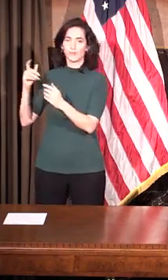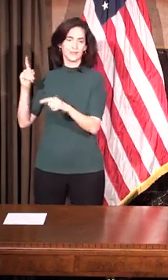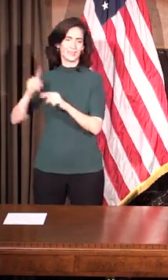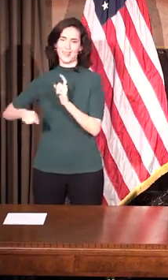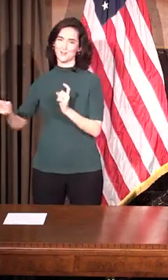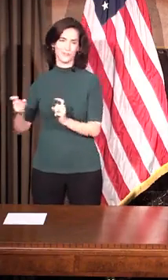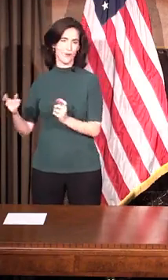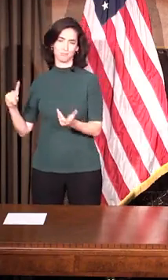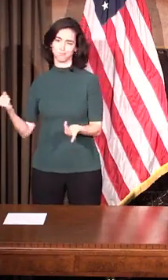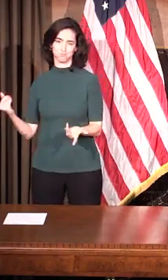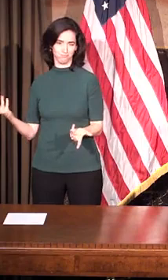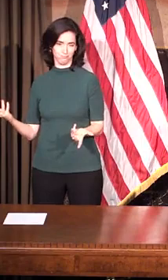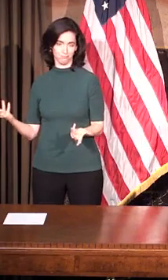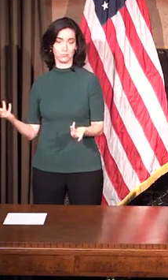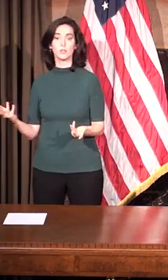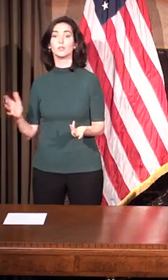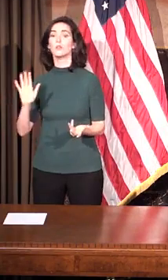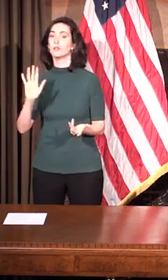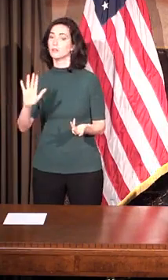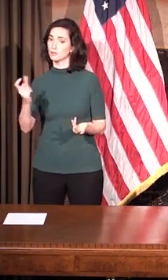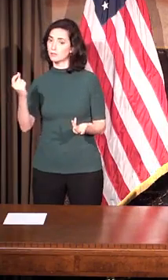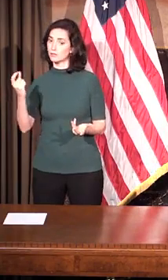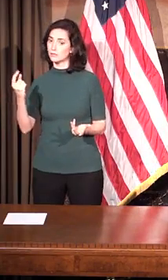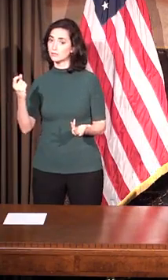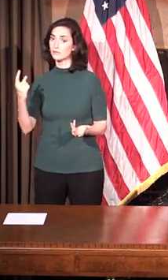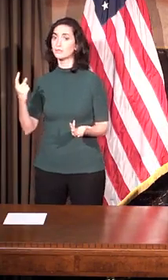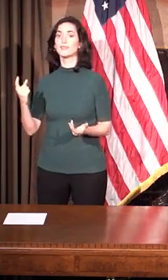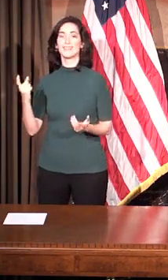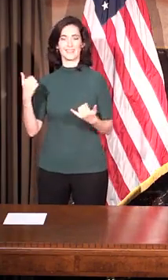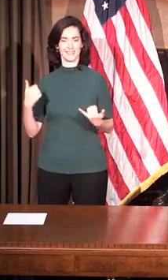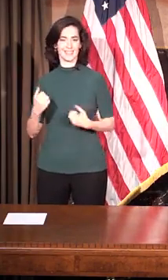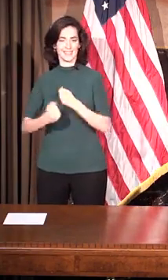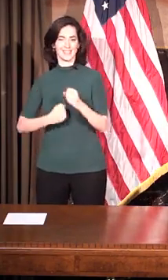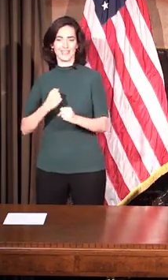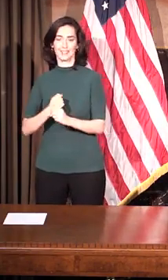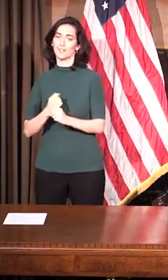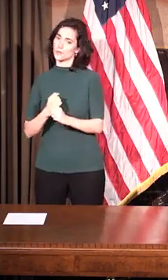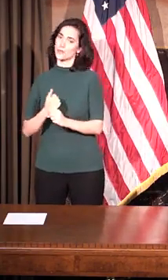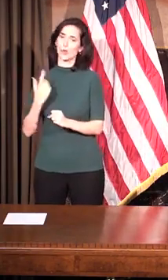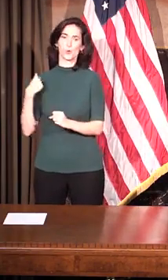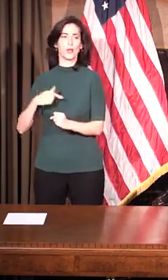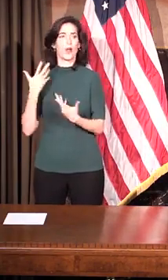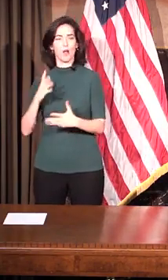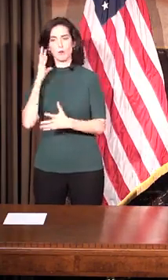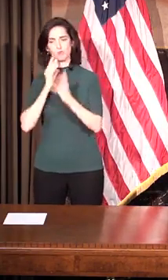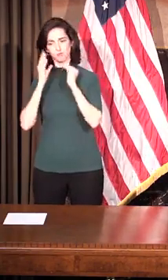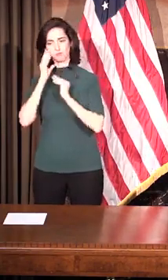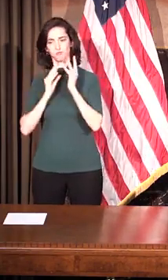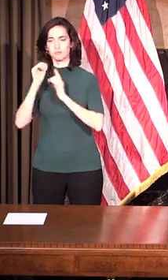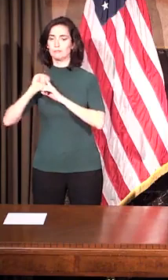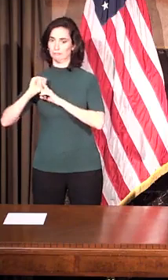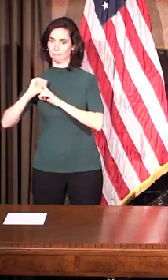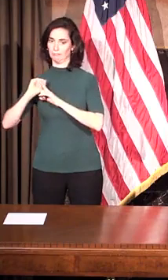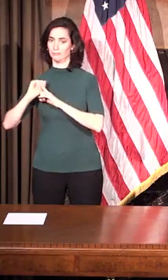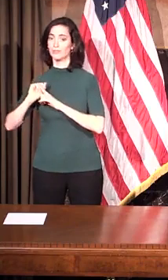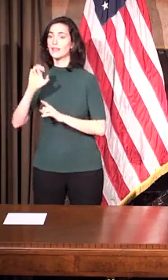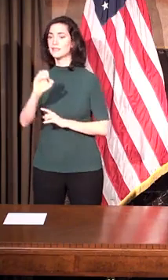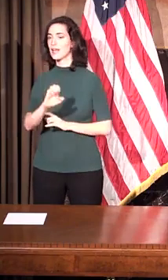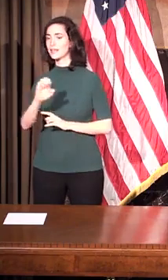The good thing and the bad thing at the same time is we've had a lot of practice this year. Southeast Louisiana has largely been